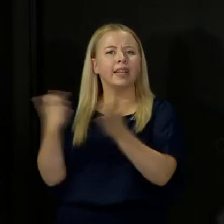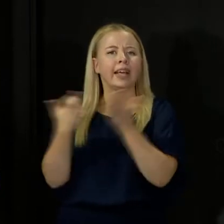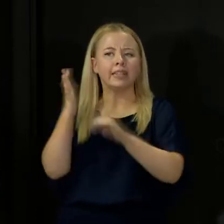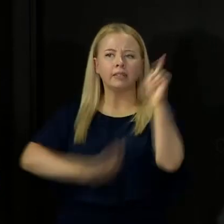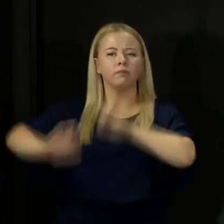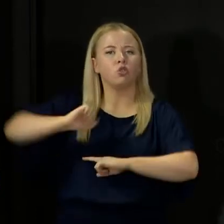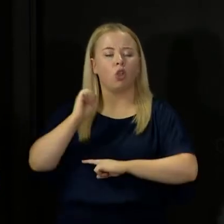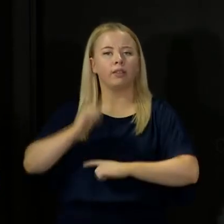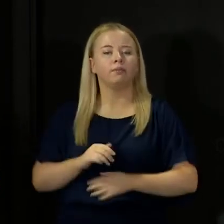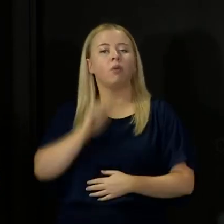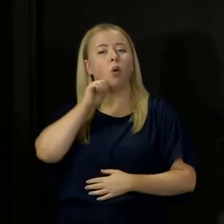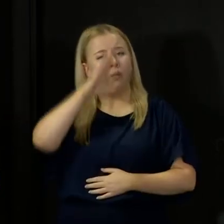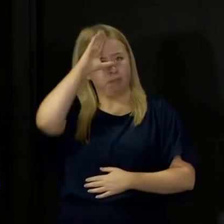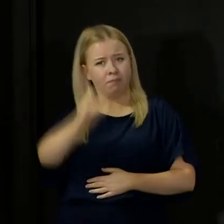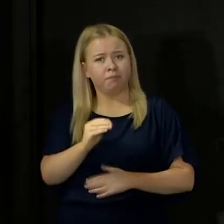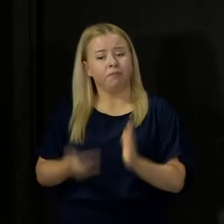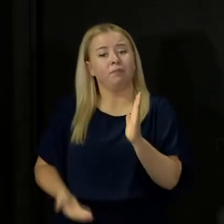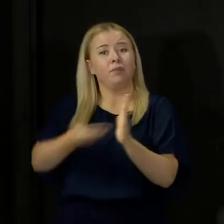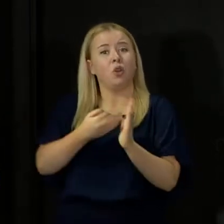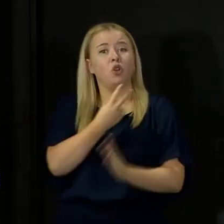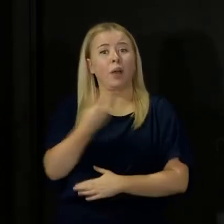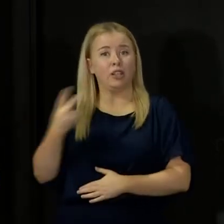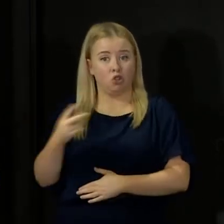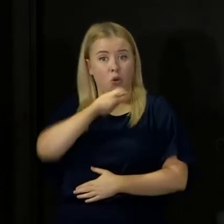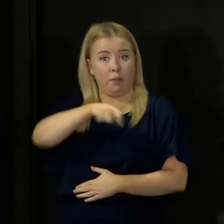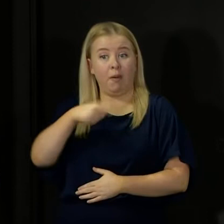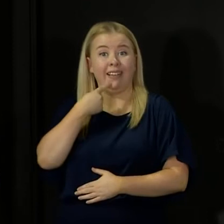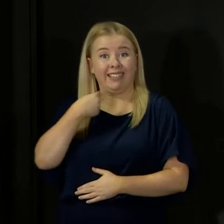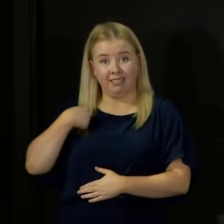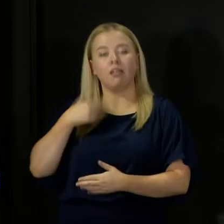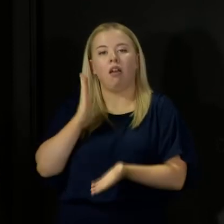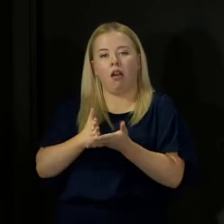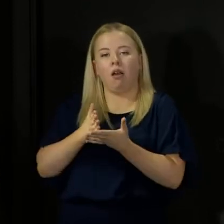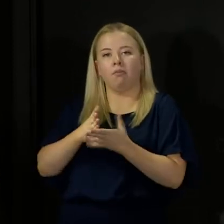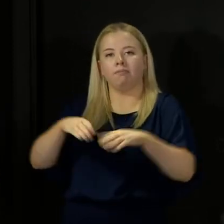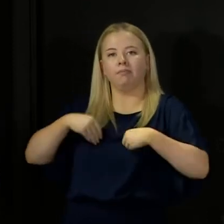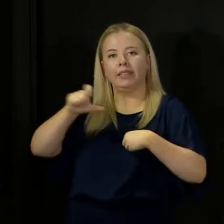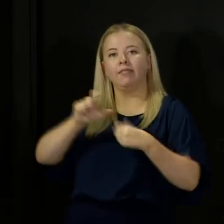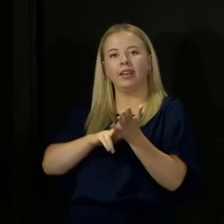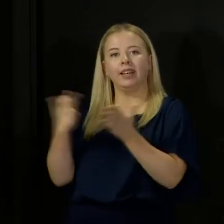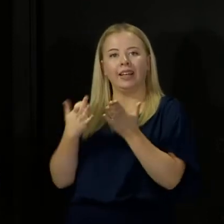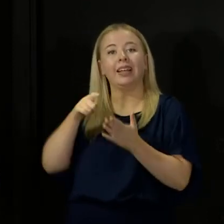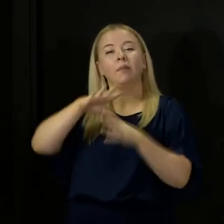I can confirm that an additional 22 positive cases were confirmed yesterday, which takes the total now in Scotland to